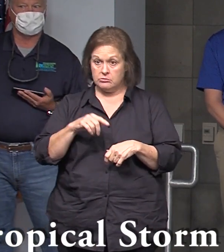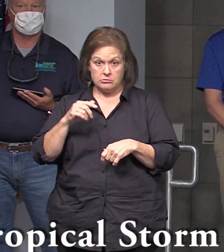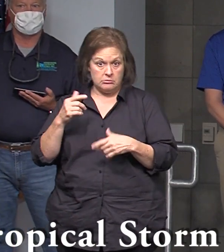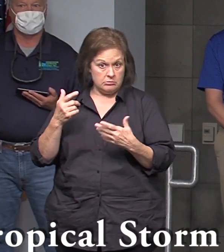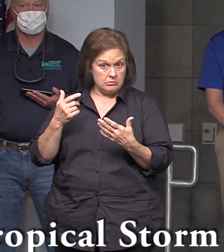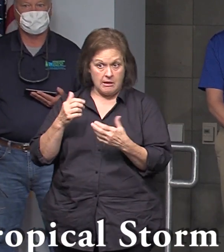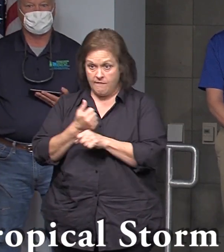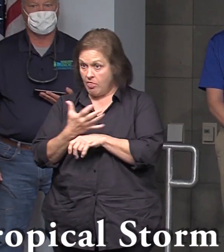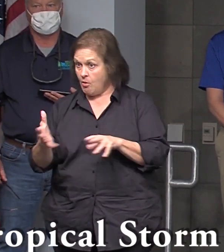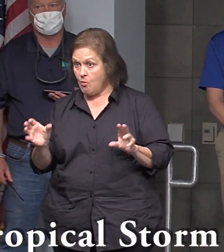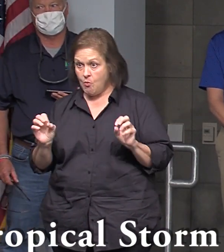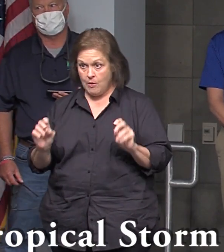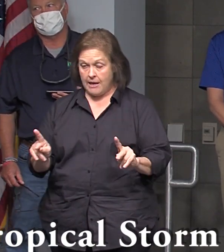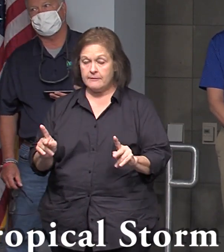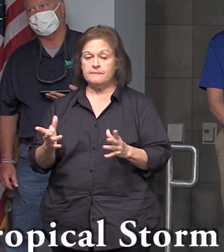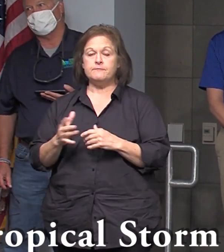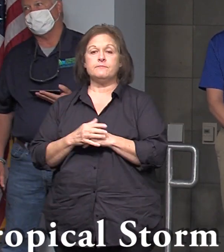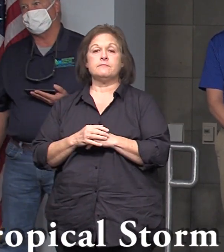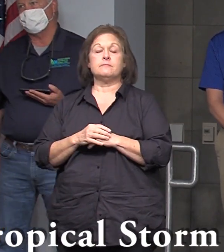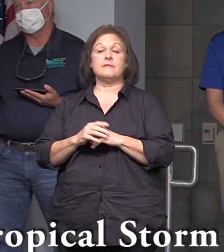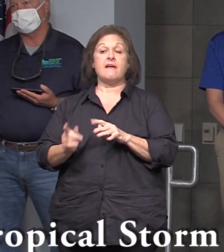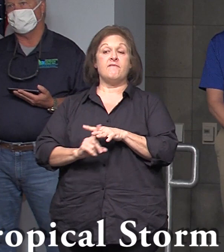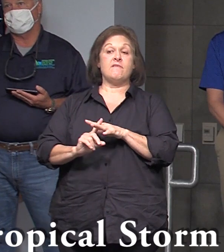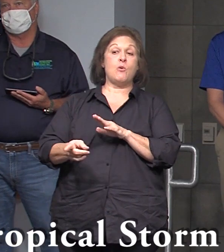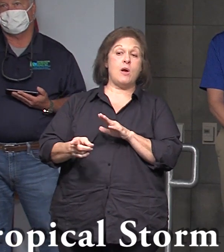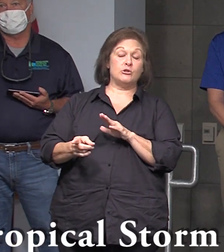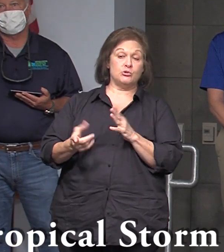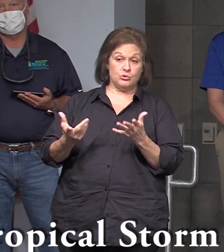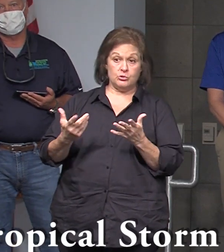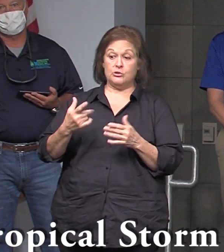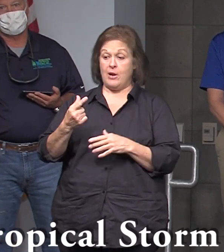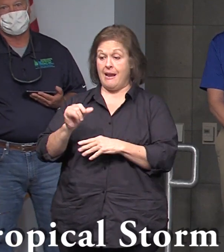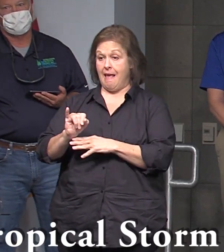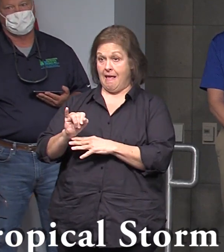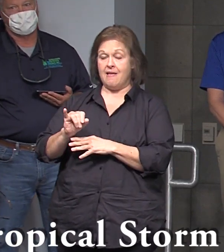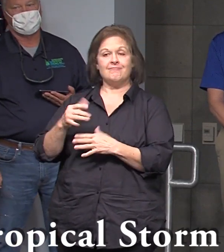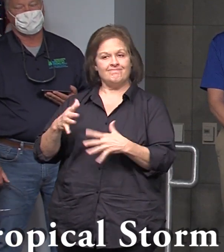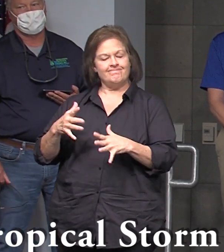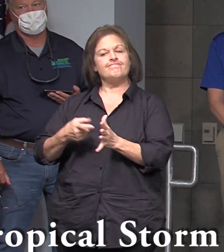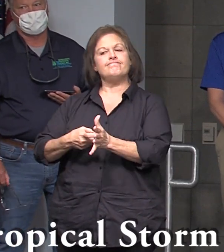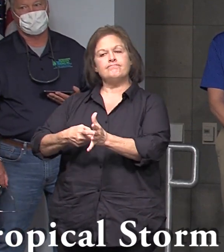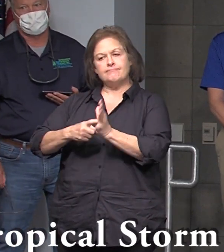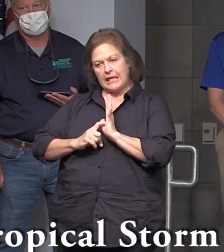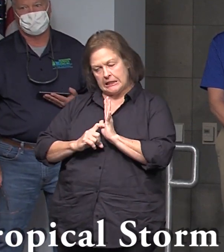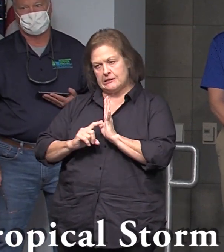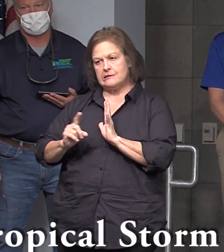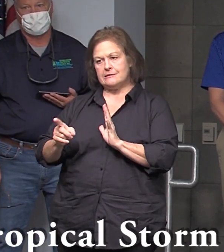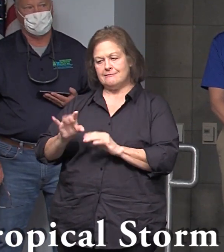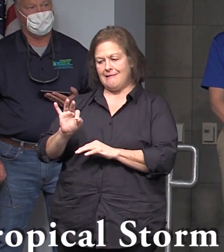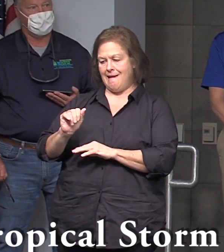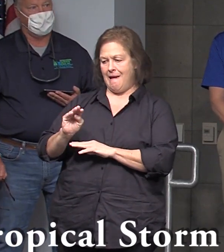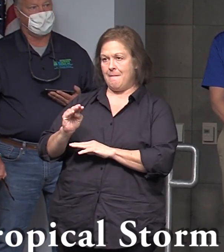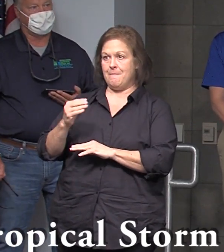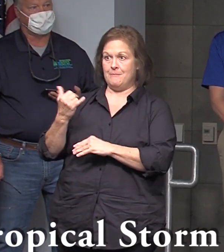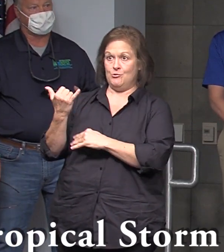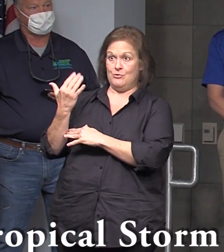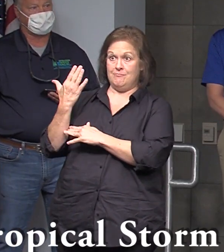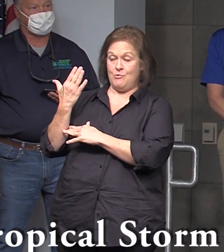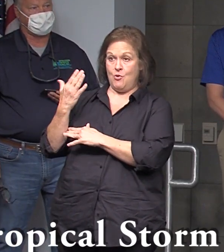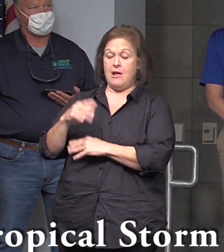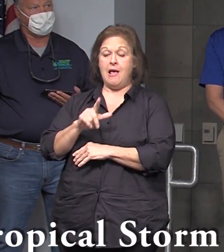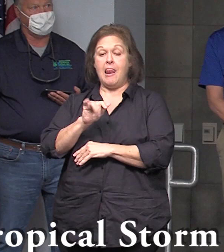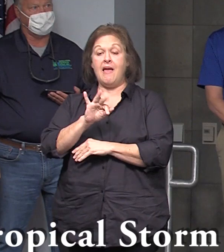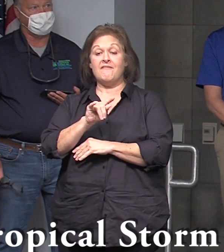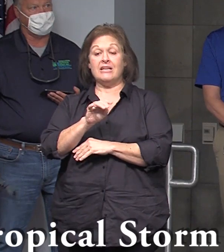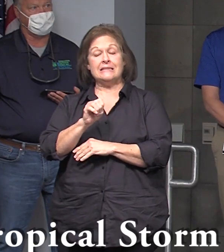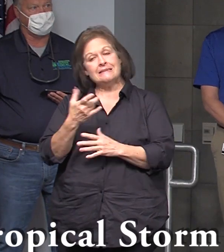the entire parish. On the evacuation issues, we have Grand Isle has a mandatory evacuation as of 9 a.m. today.